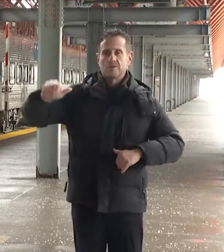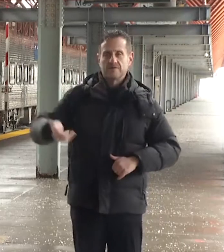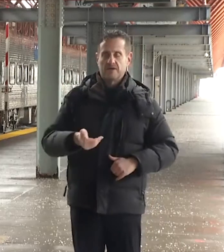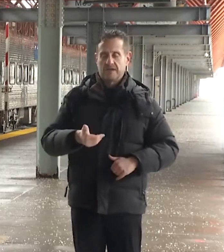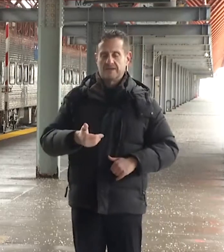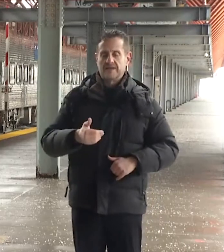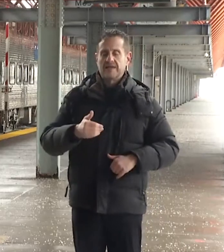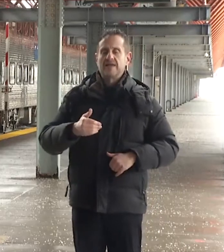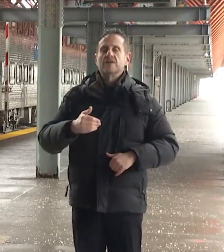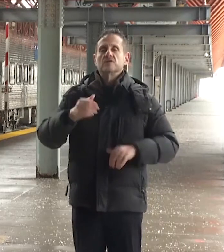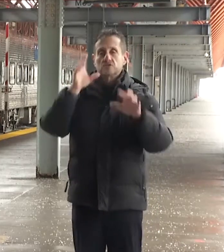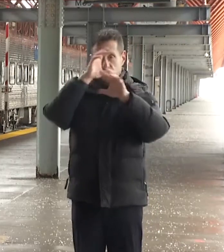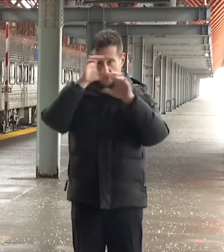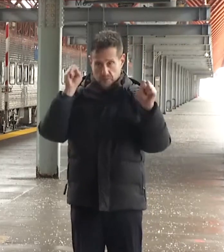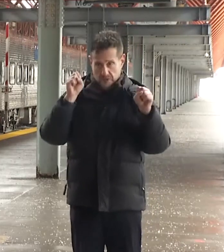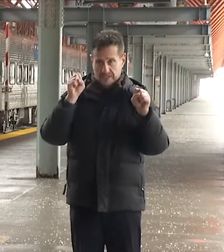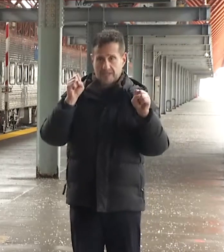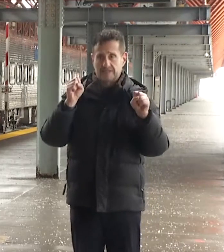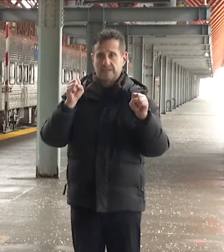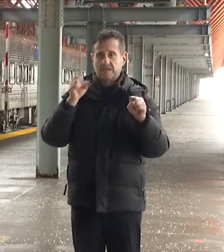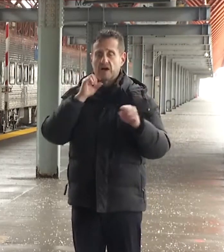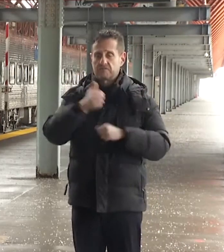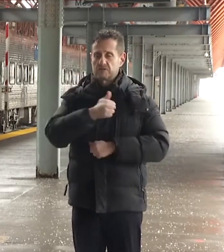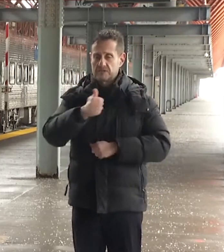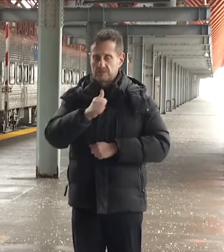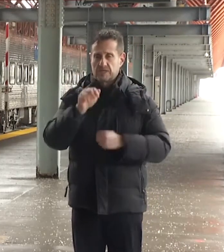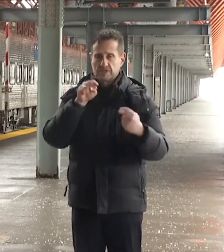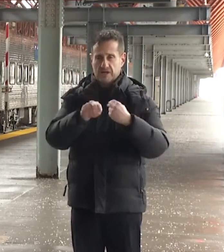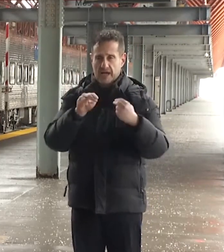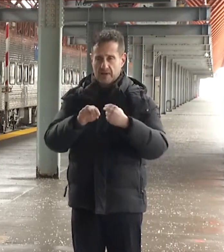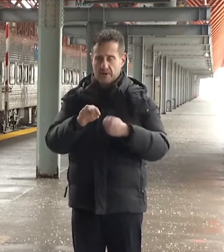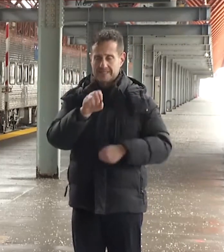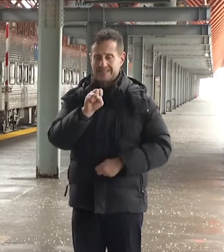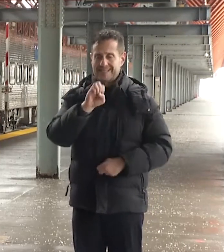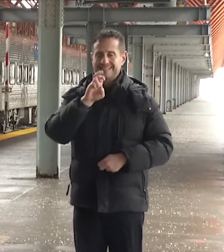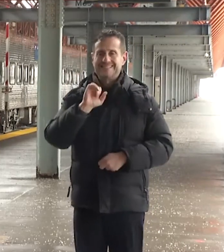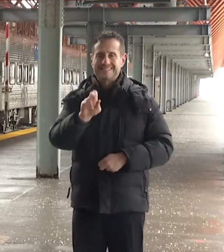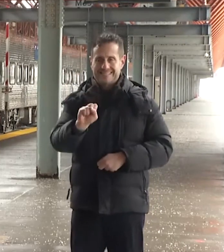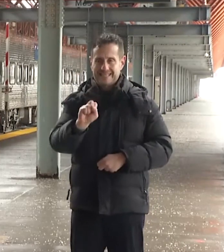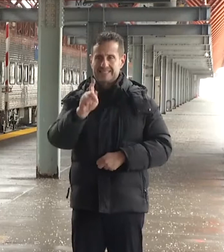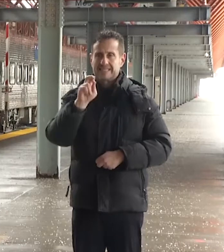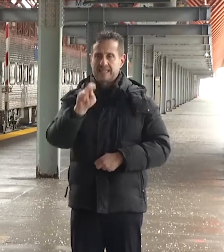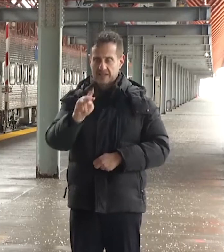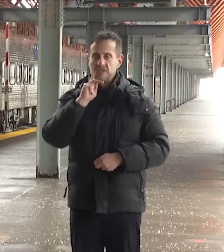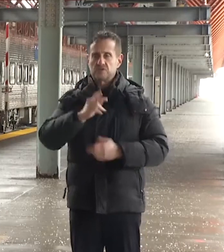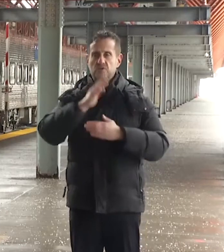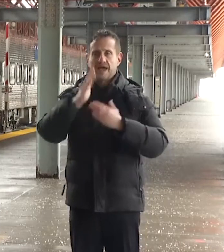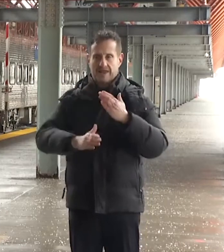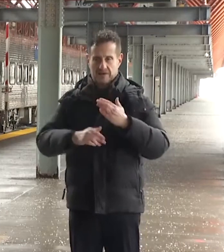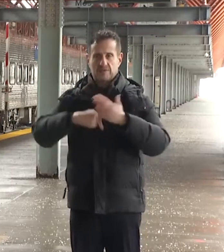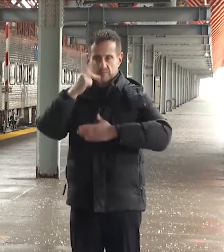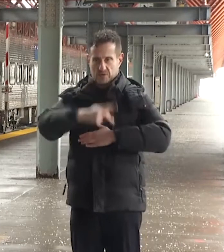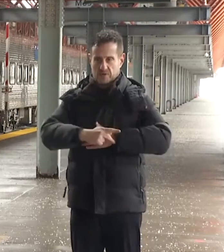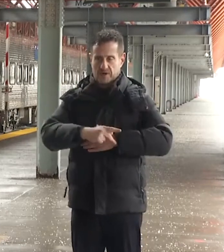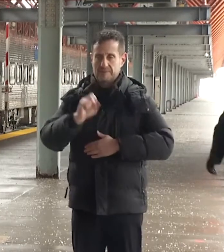invite Acting Superintendent of Transportation and Highways, Sis Killen, to wrap us up. Sis?